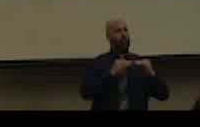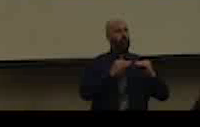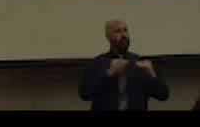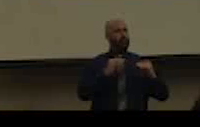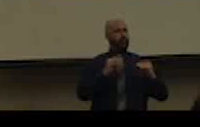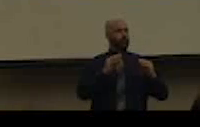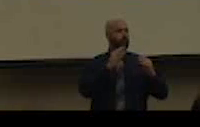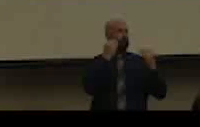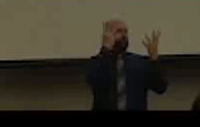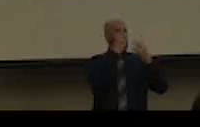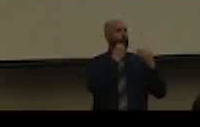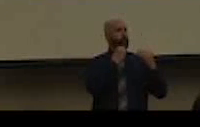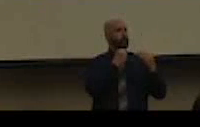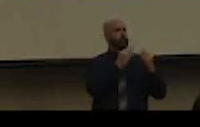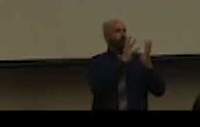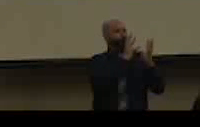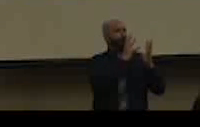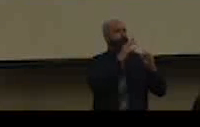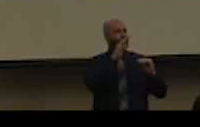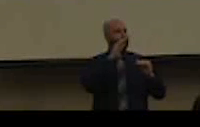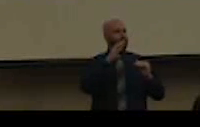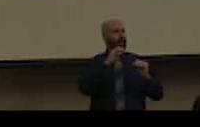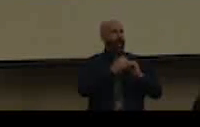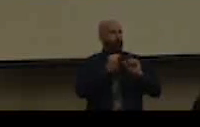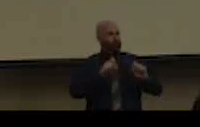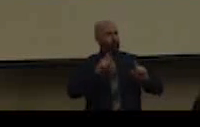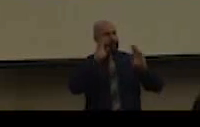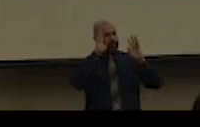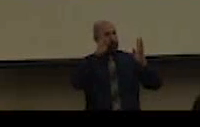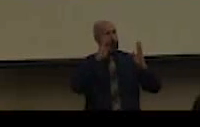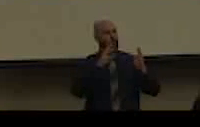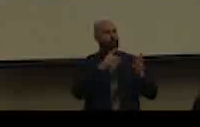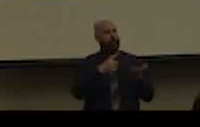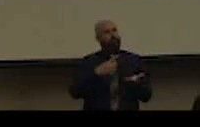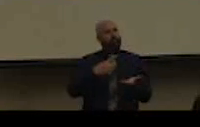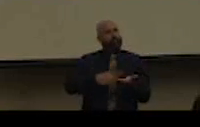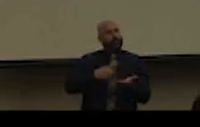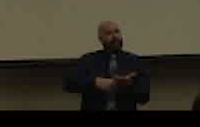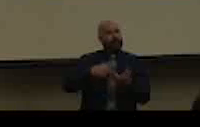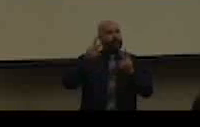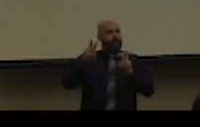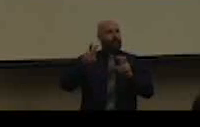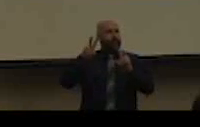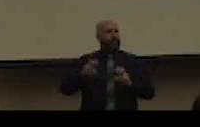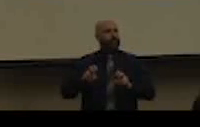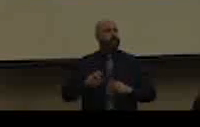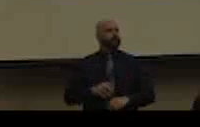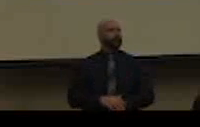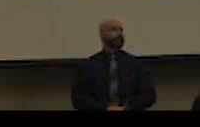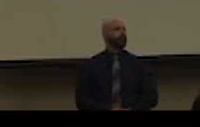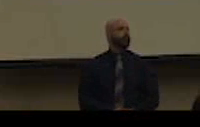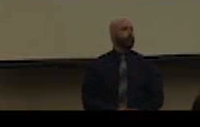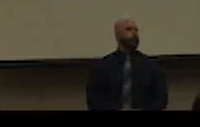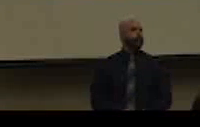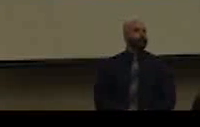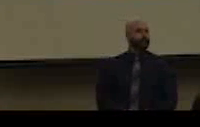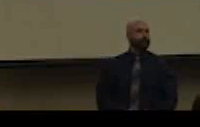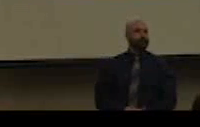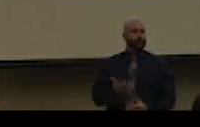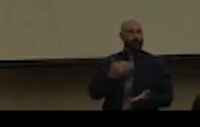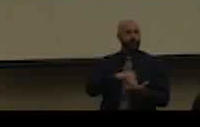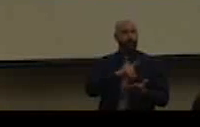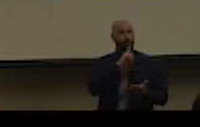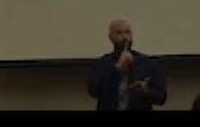about. I actually think it'll probably come up in both the September and the November meeting, given the topics. Again, I'm just really